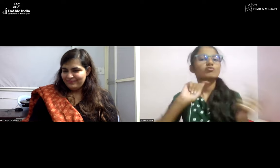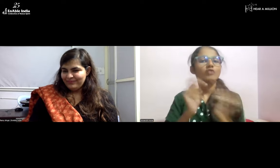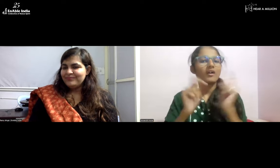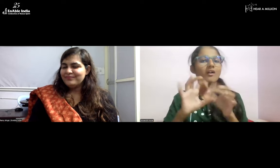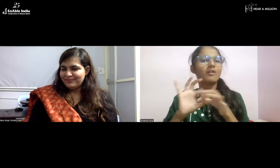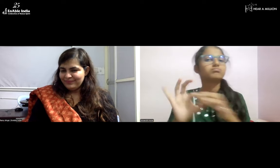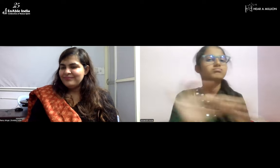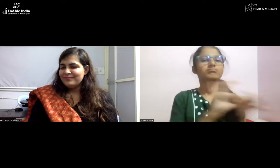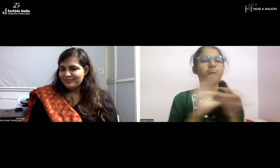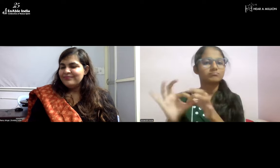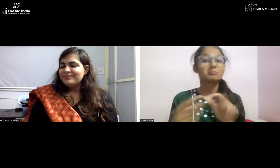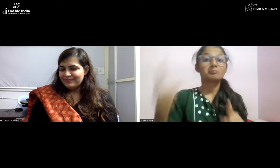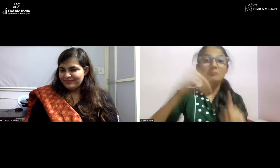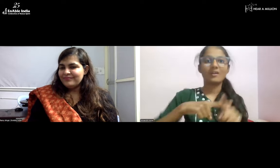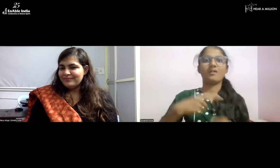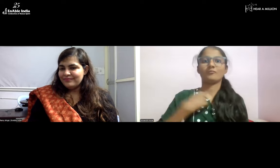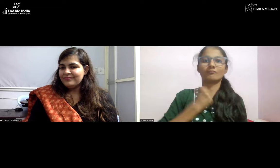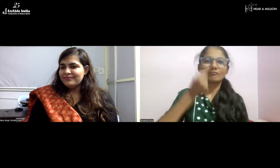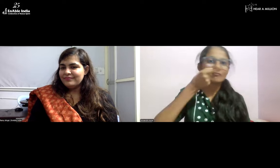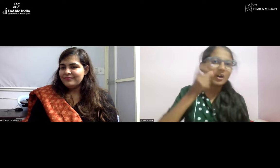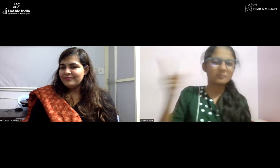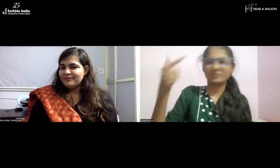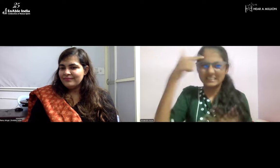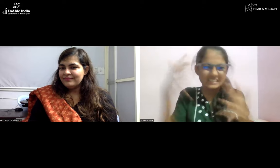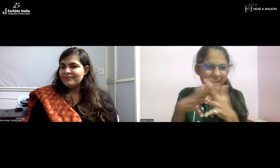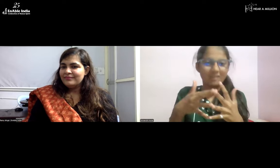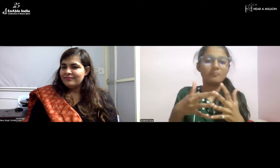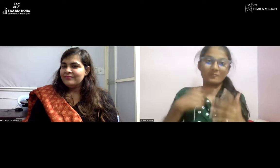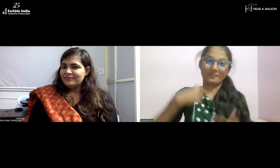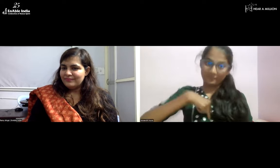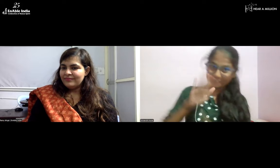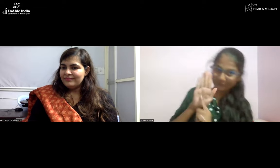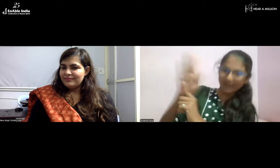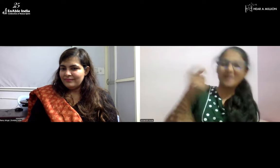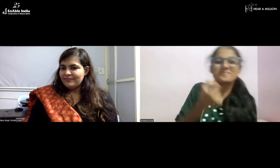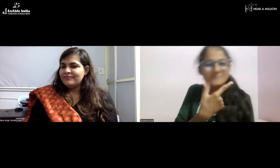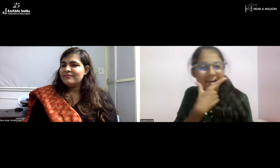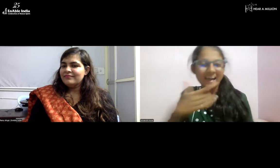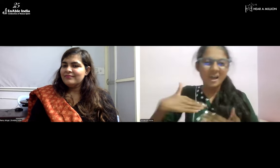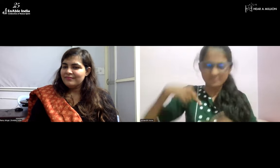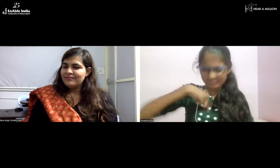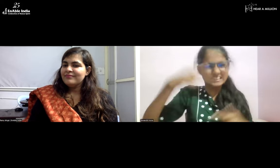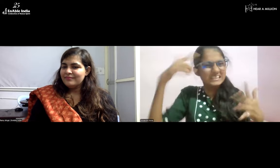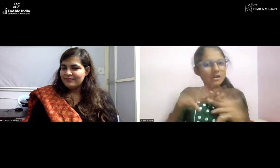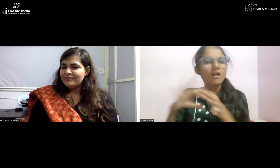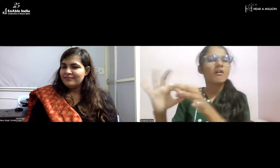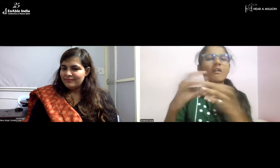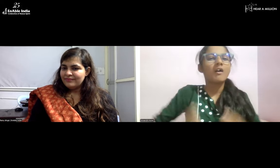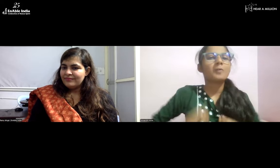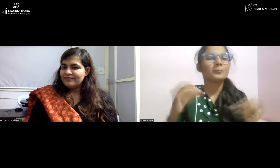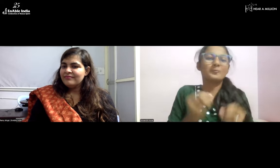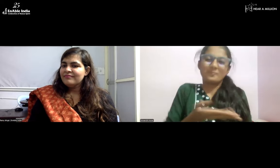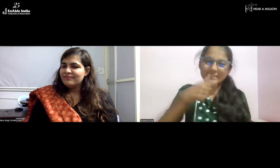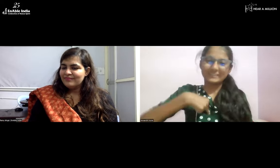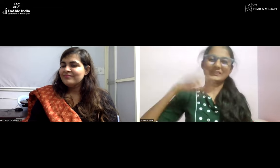Like it's only 50% of it. So a follow-up question. So what